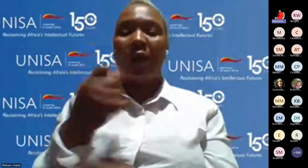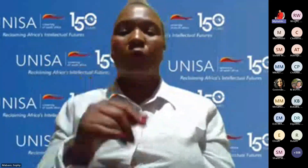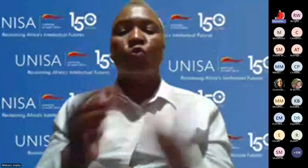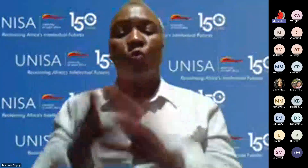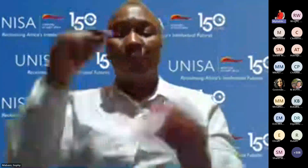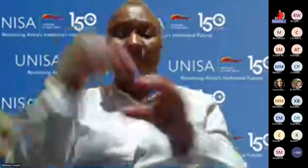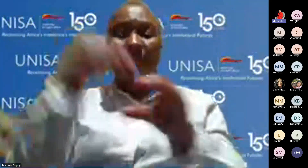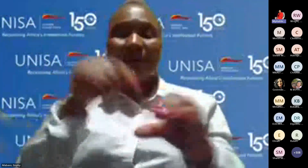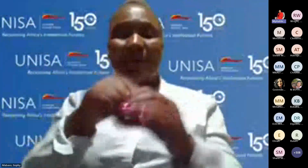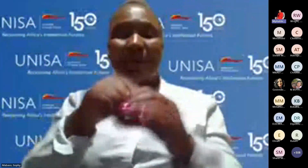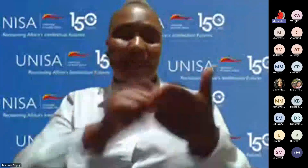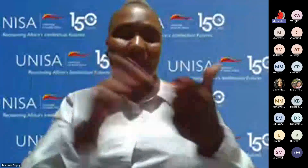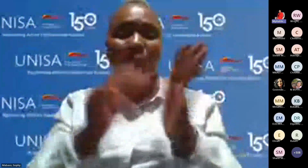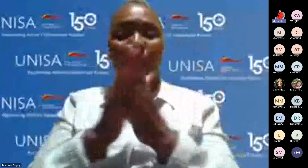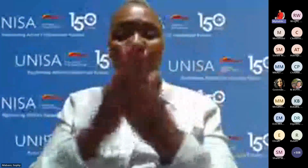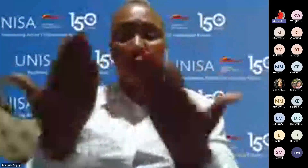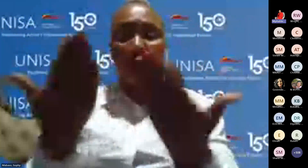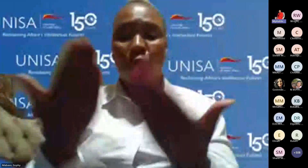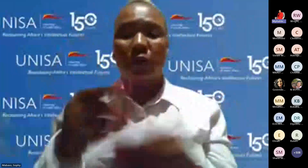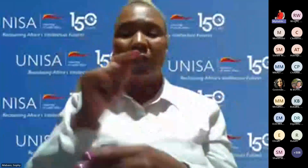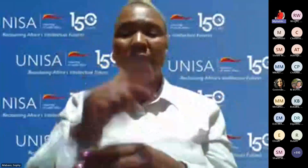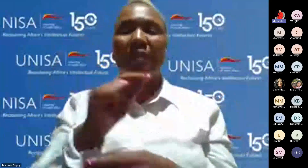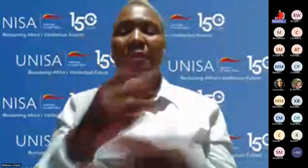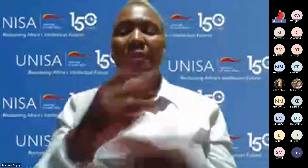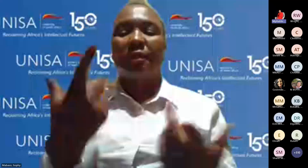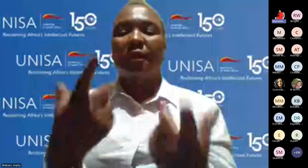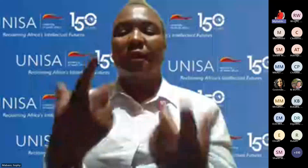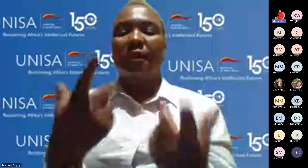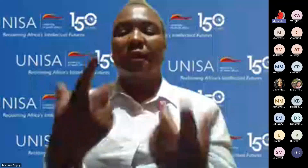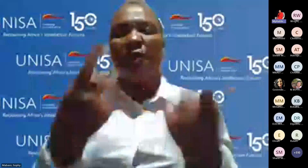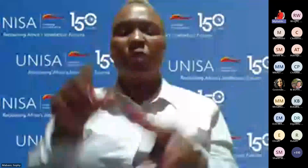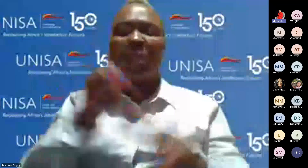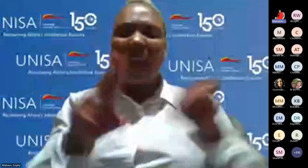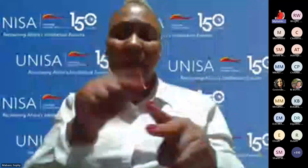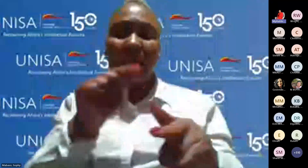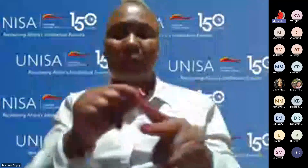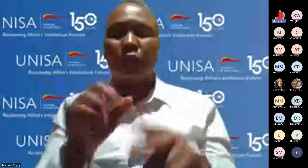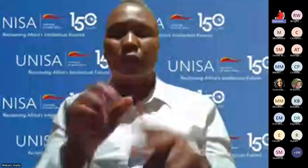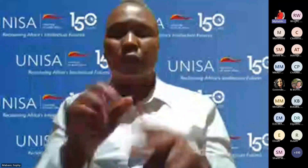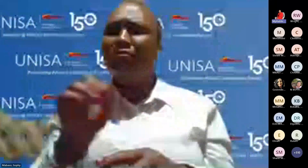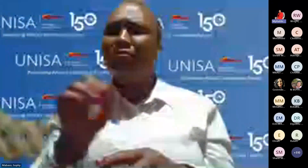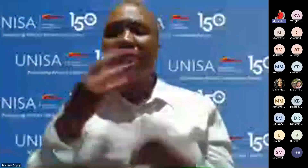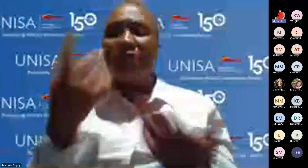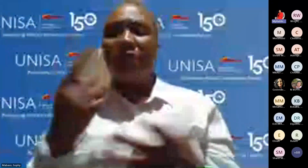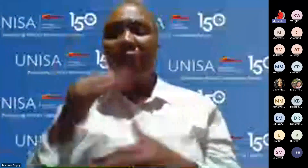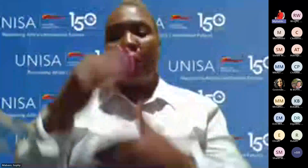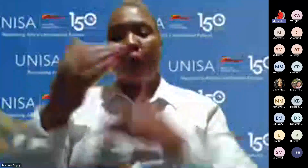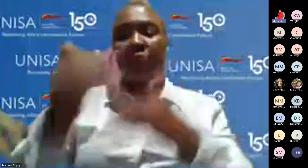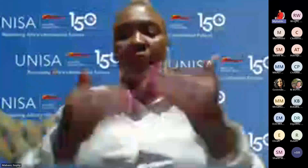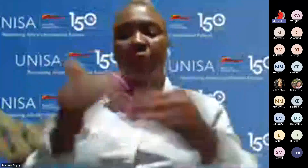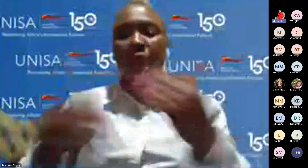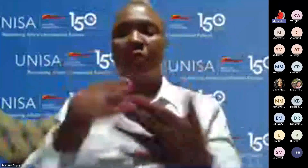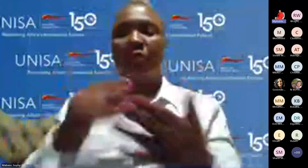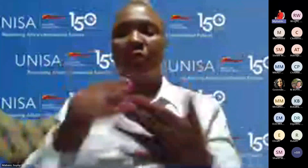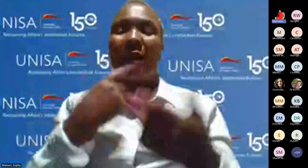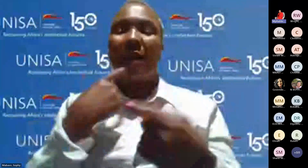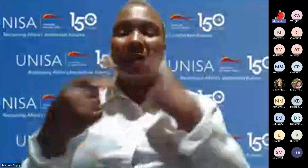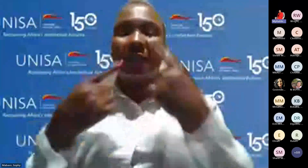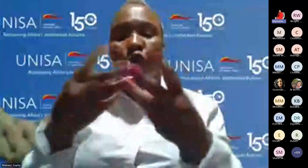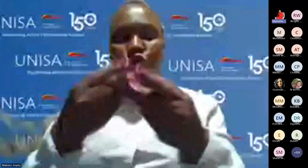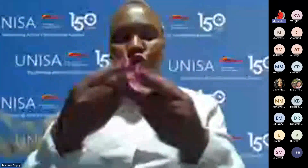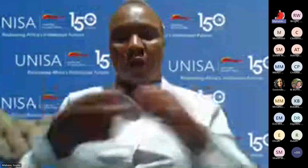the textbook, for example, is to just check that formula and then you continue solving the